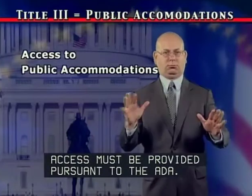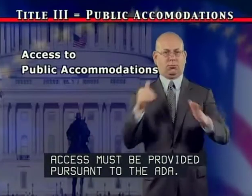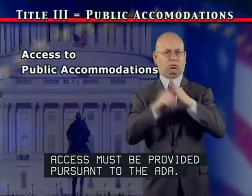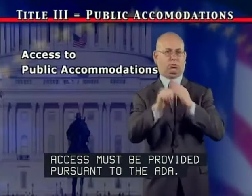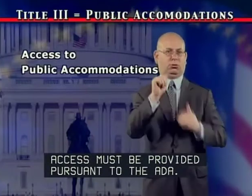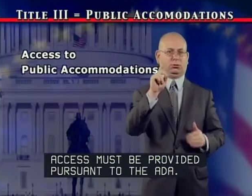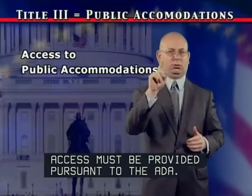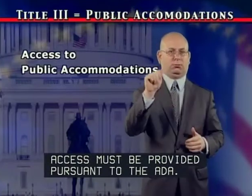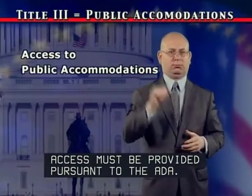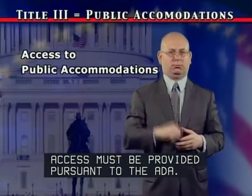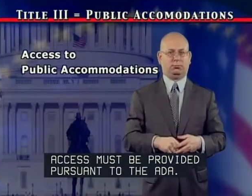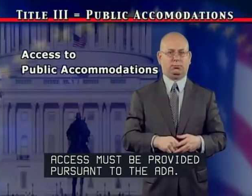to the ADA.